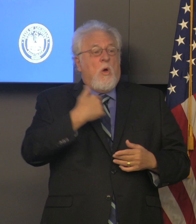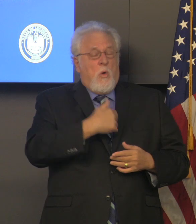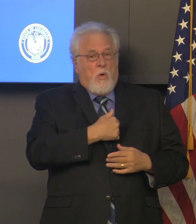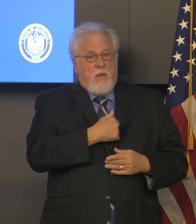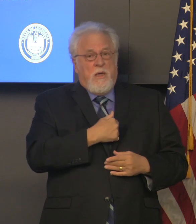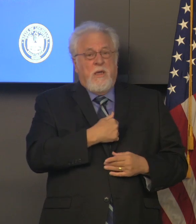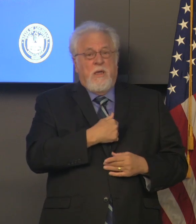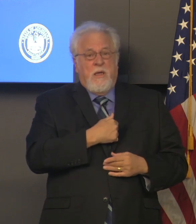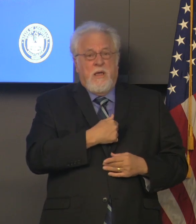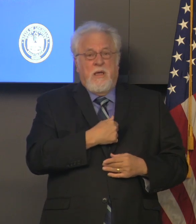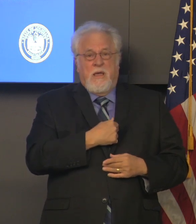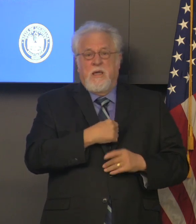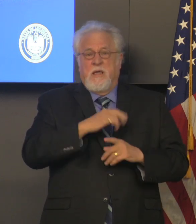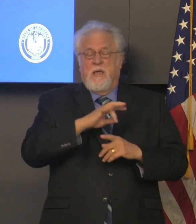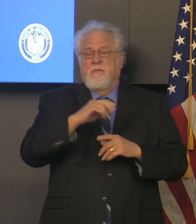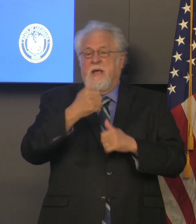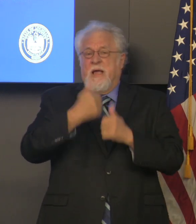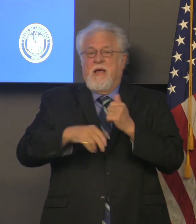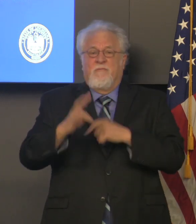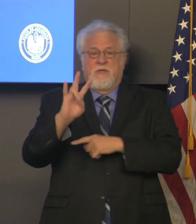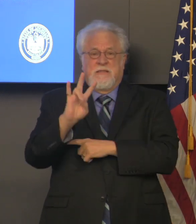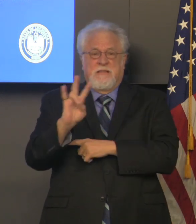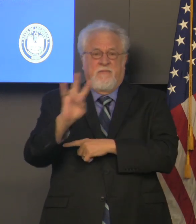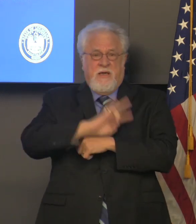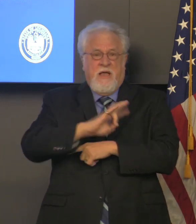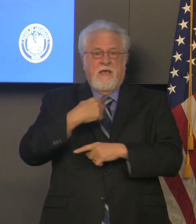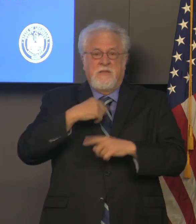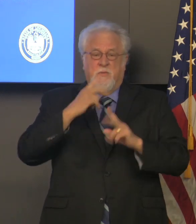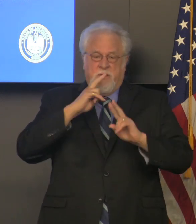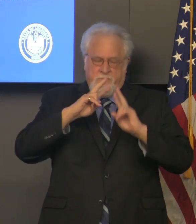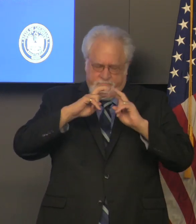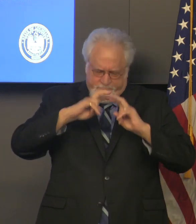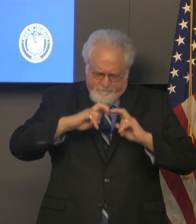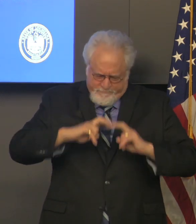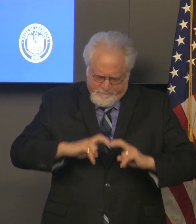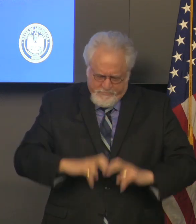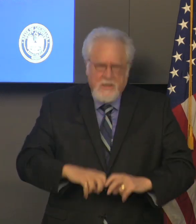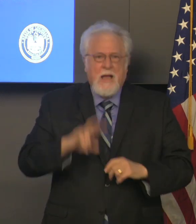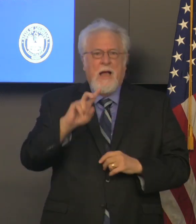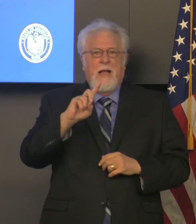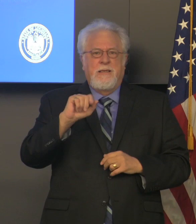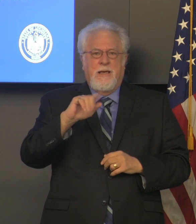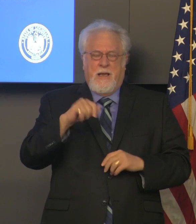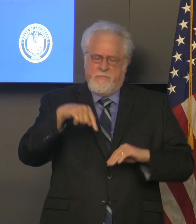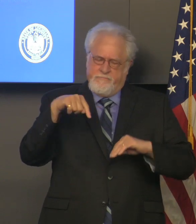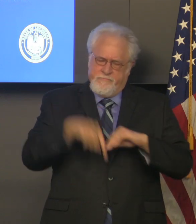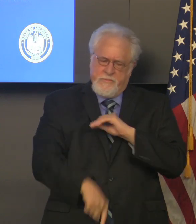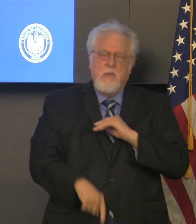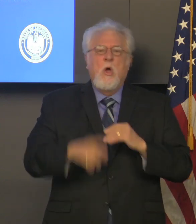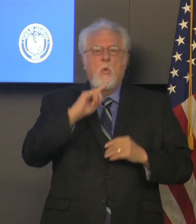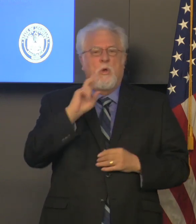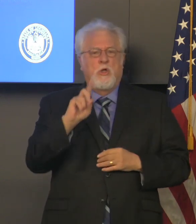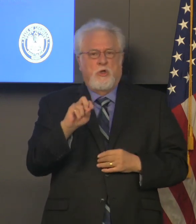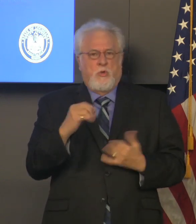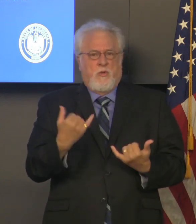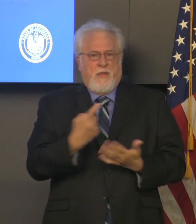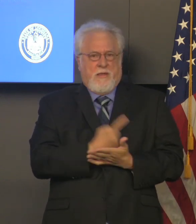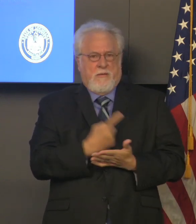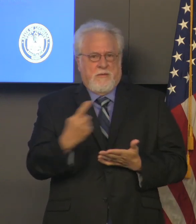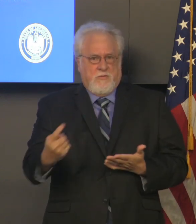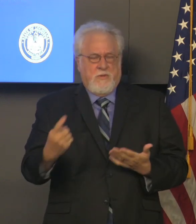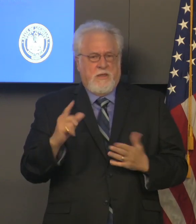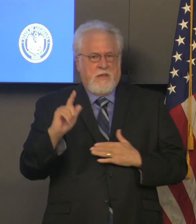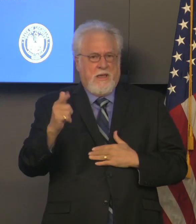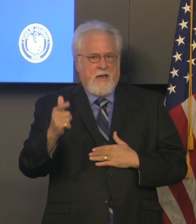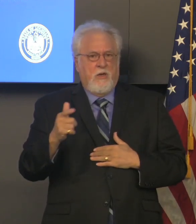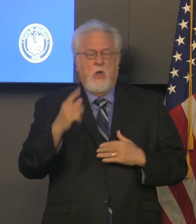obviously, every 7 days or so, we get really deep into the weeds on the data. We're going to be doing that again later this week to look